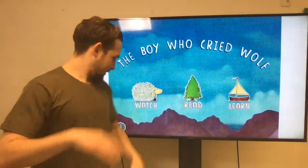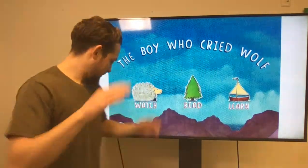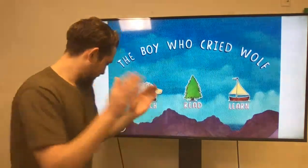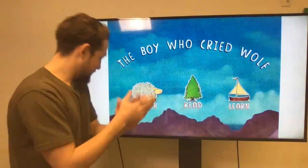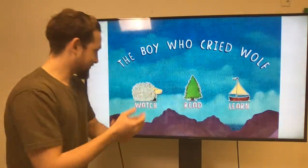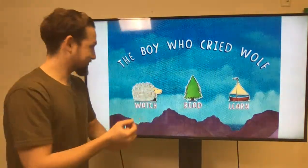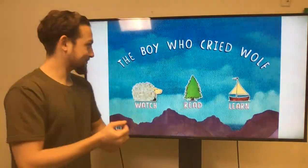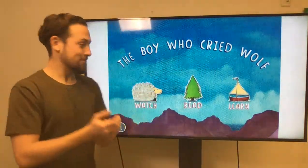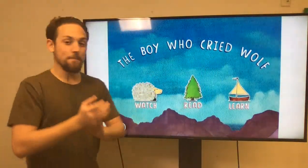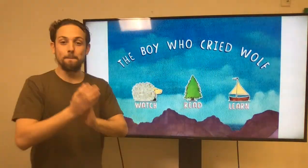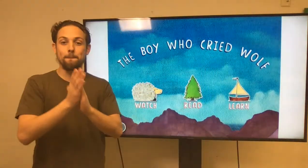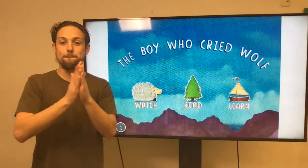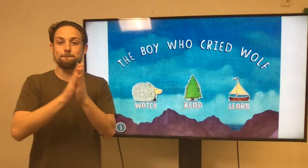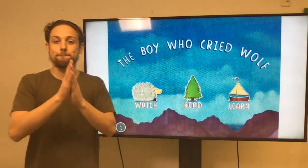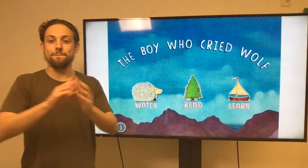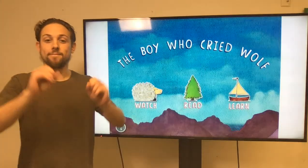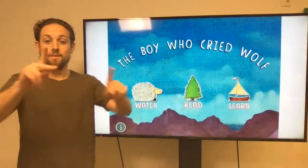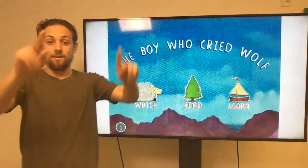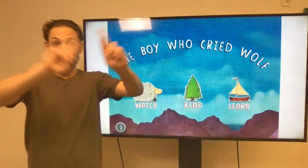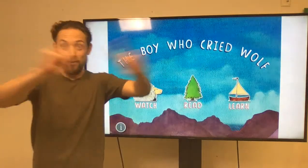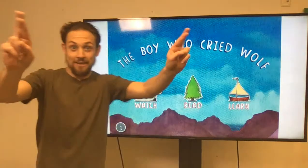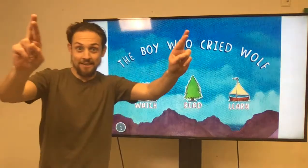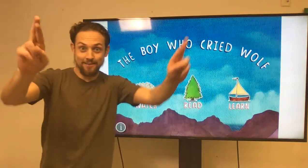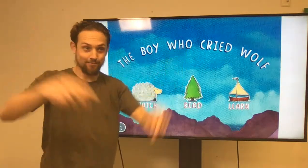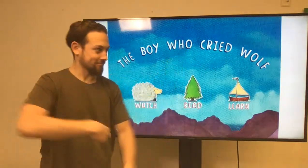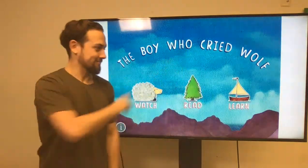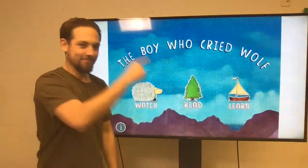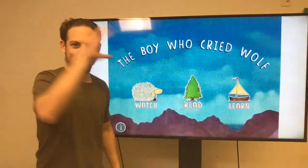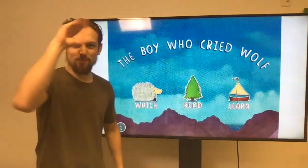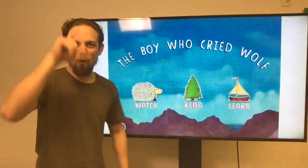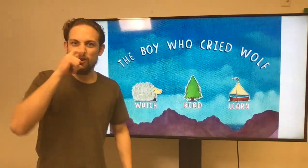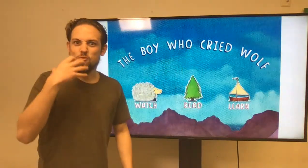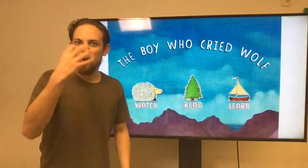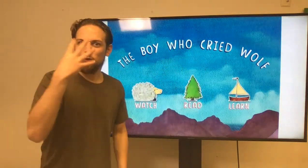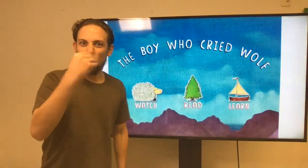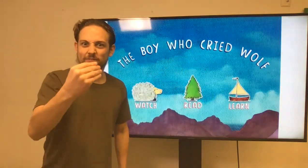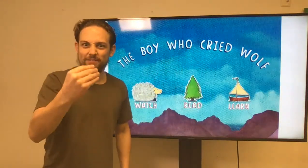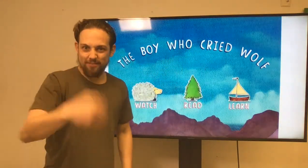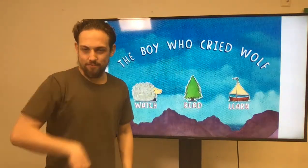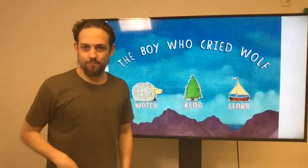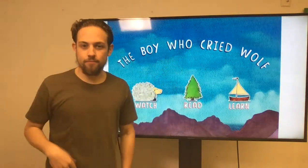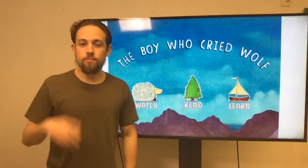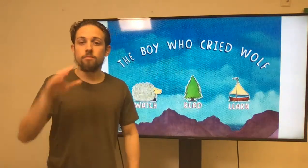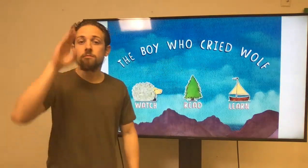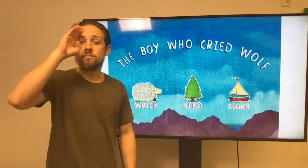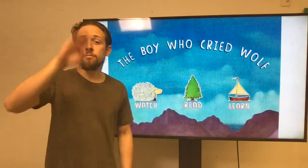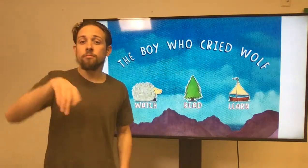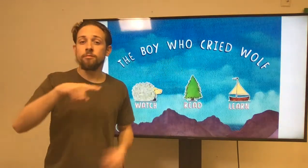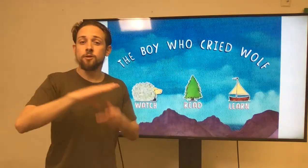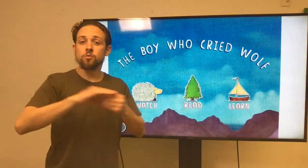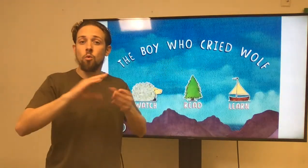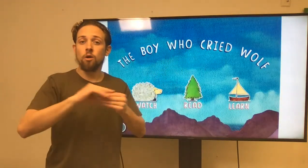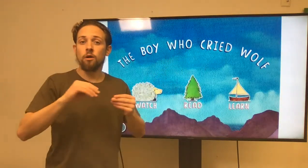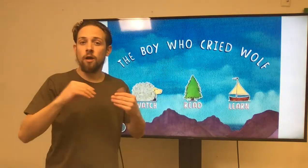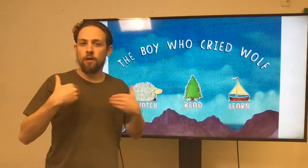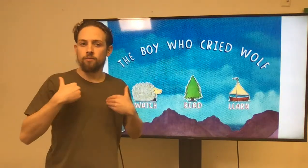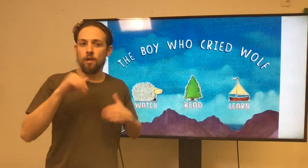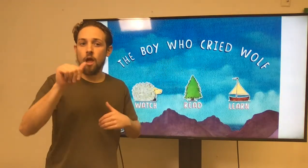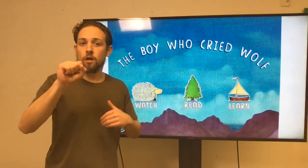Okay, looks like I'm seeing some comments come through. Ready to go? We're going to walk through The Boy Who Cried Wolf.